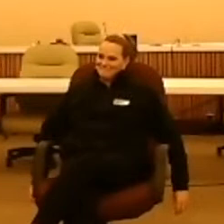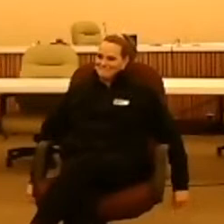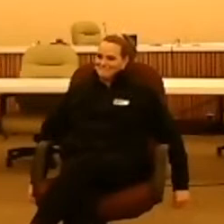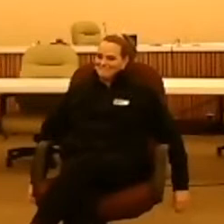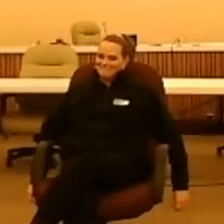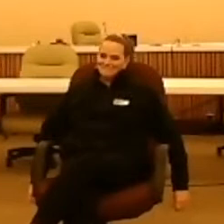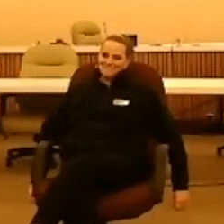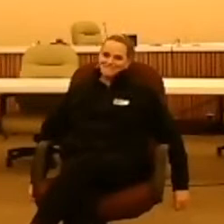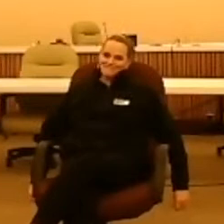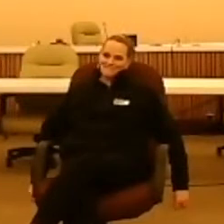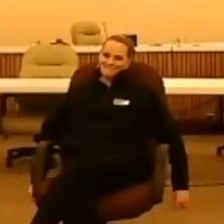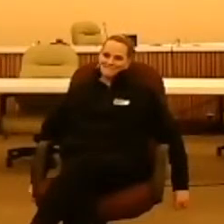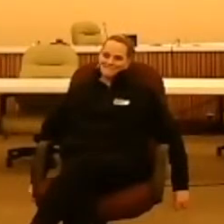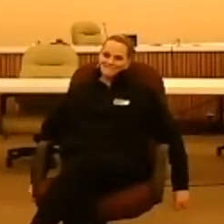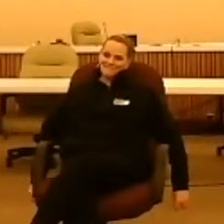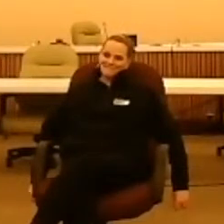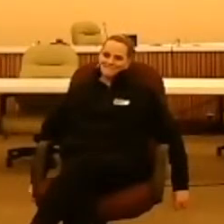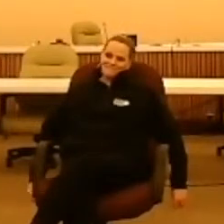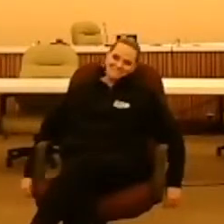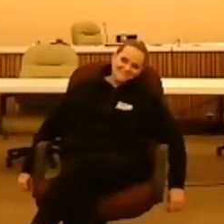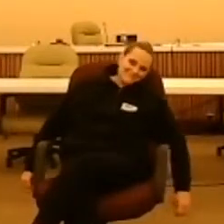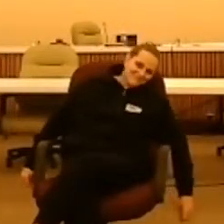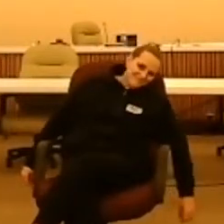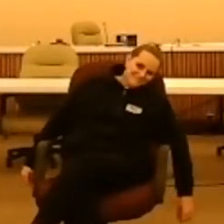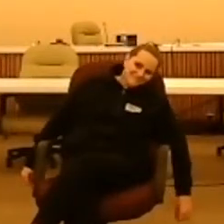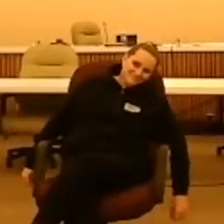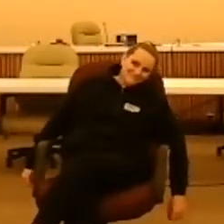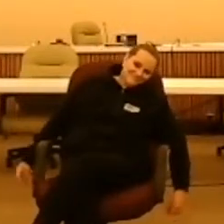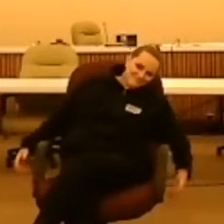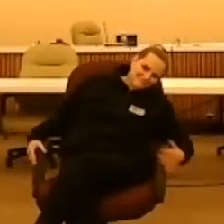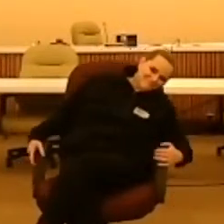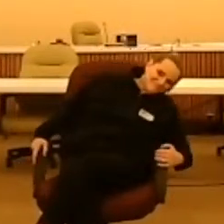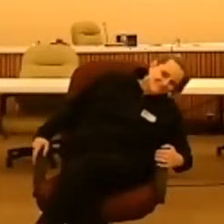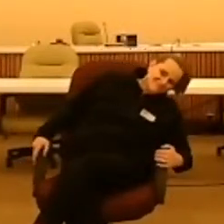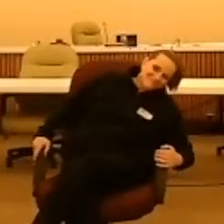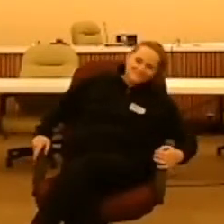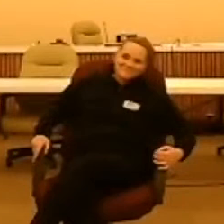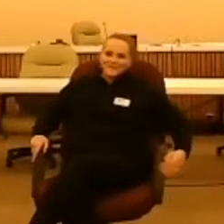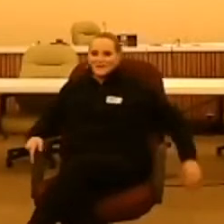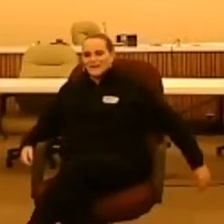Yeah, let me know. Thank you.